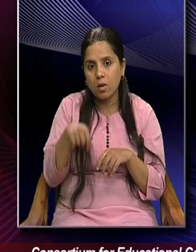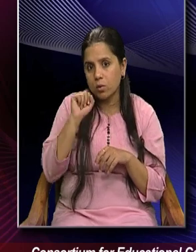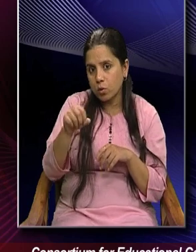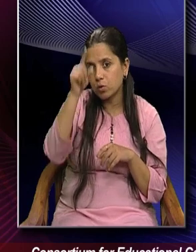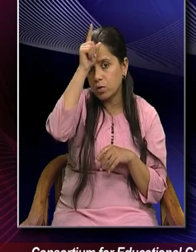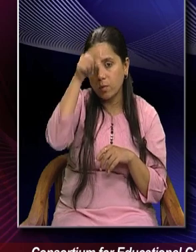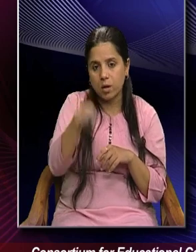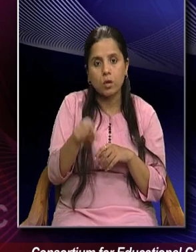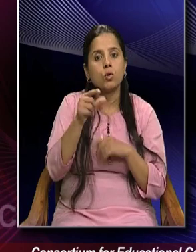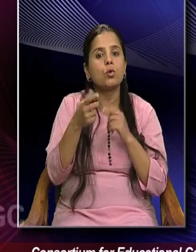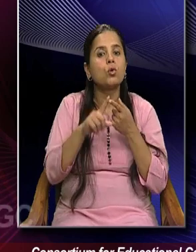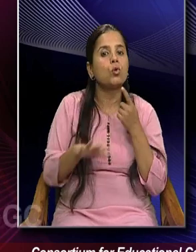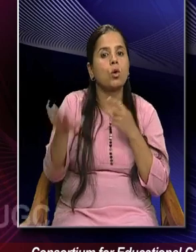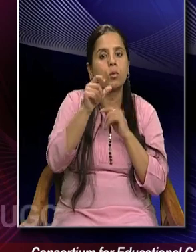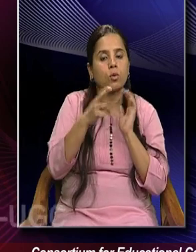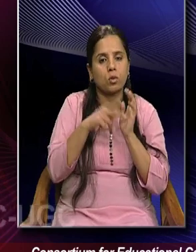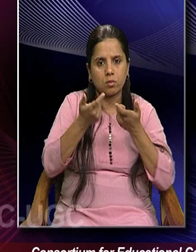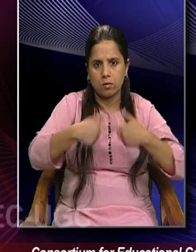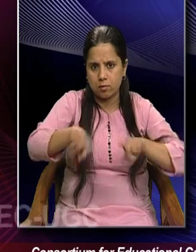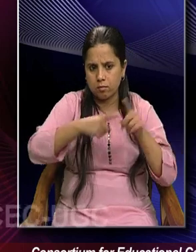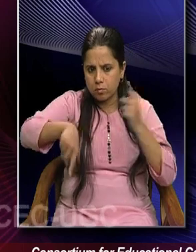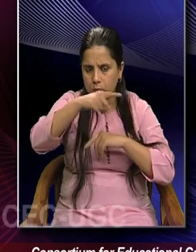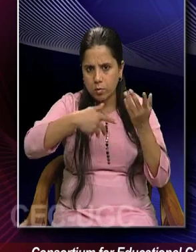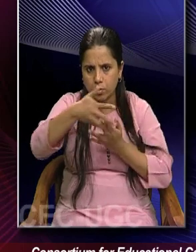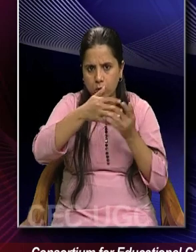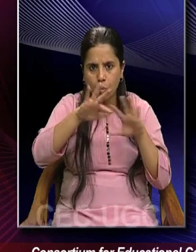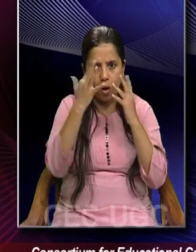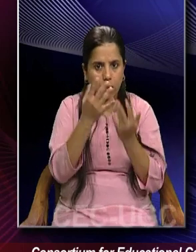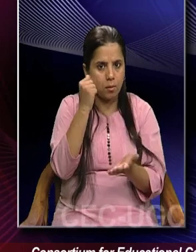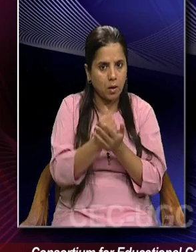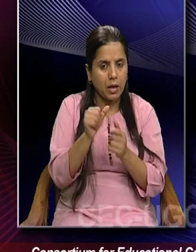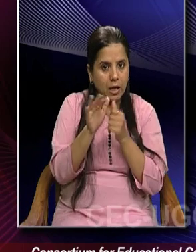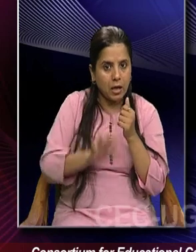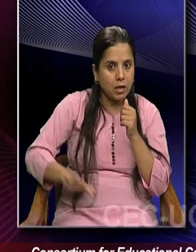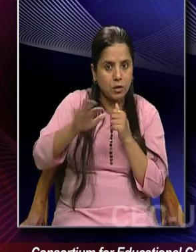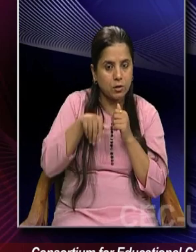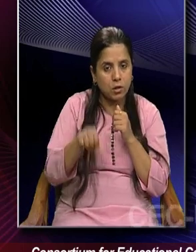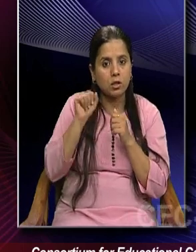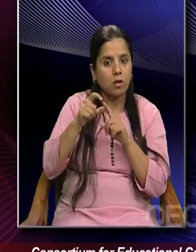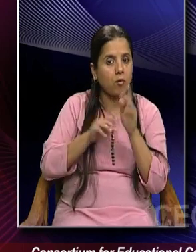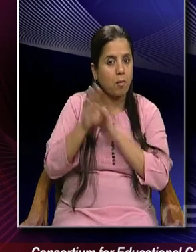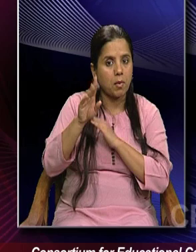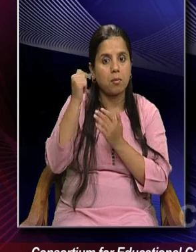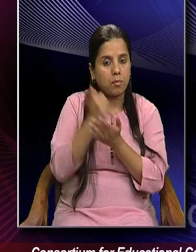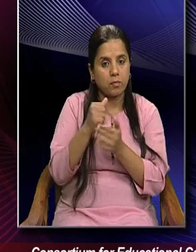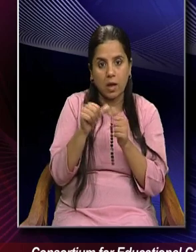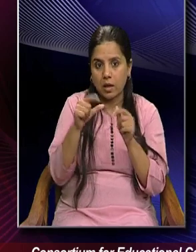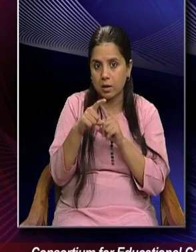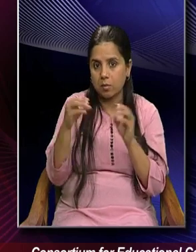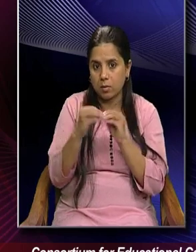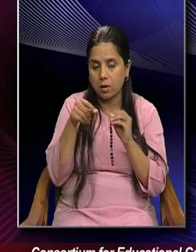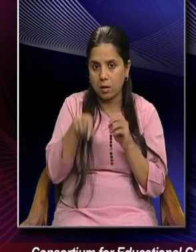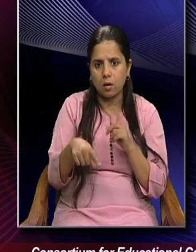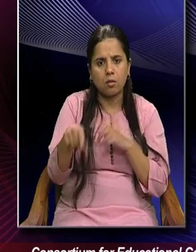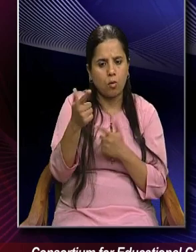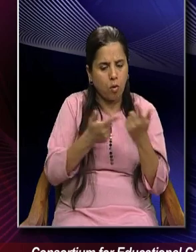Union, committed significant financial aid, and the World Bank and the Asian Development Bank (ADB) provided substantial